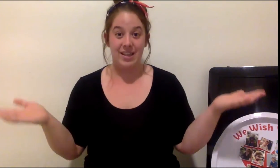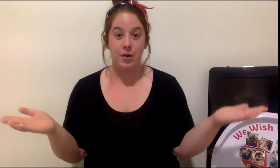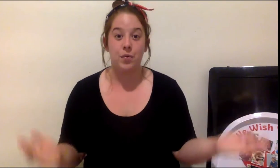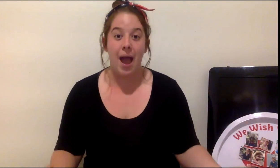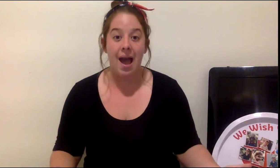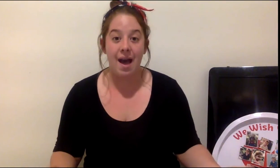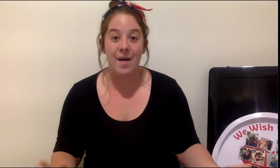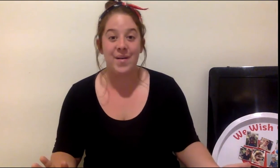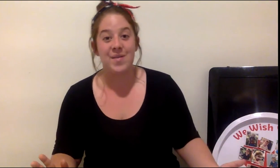the ground.